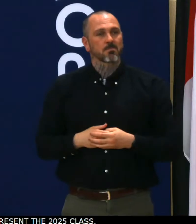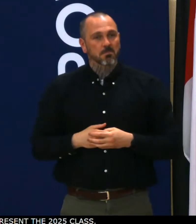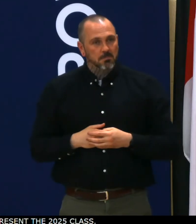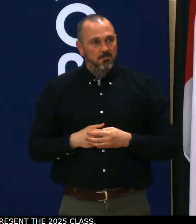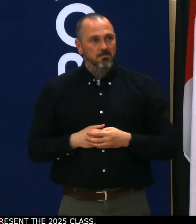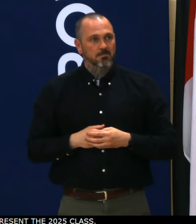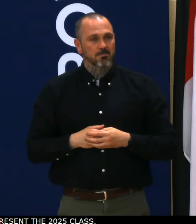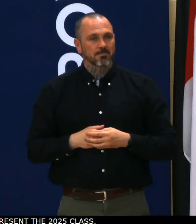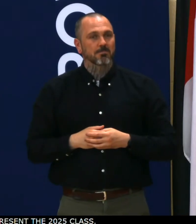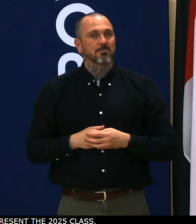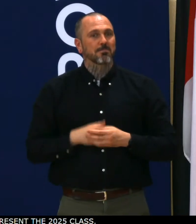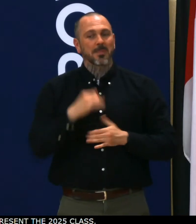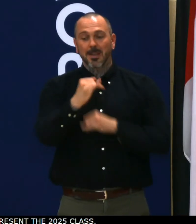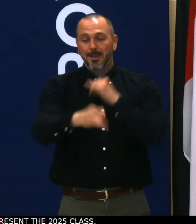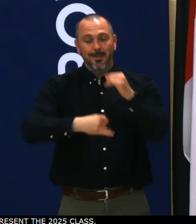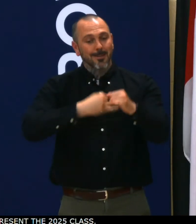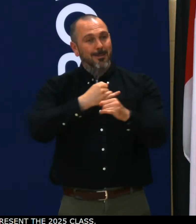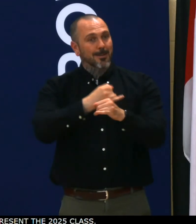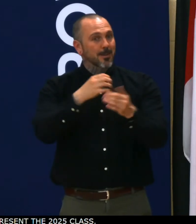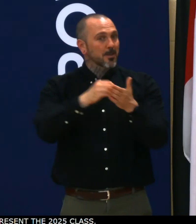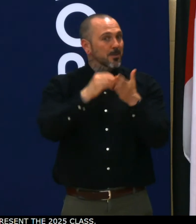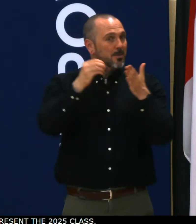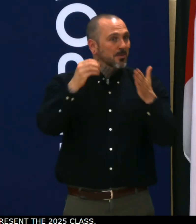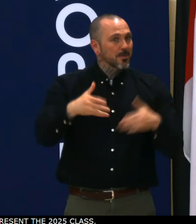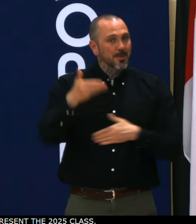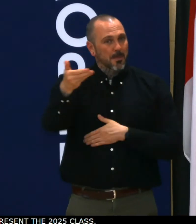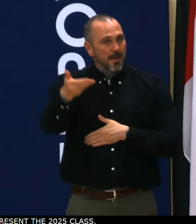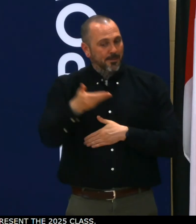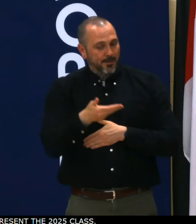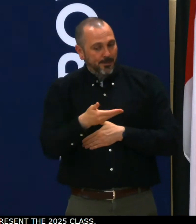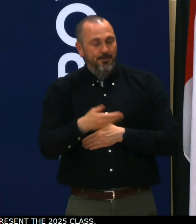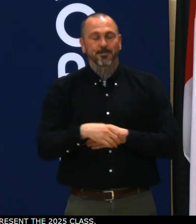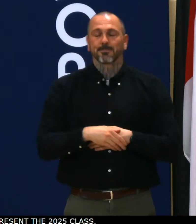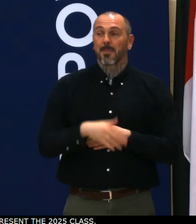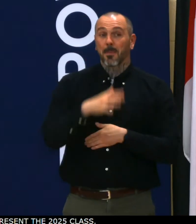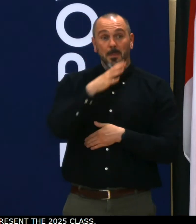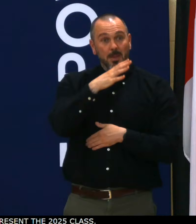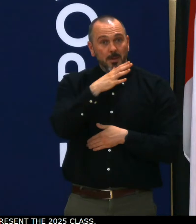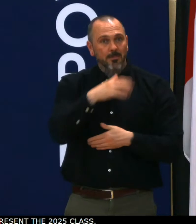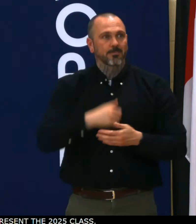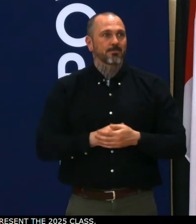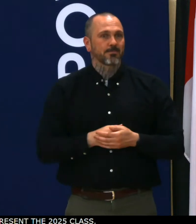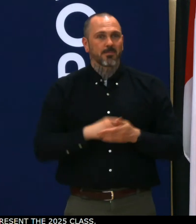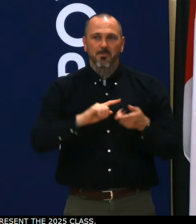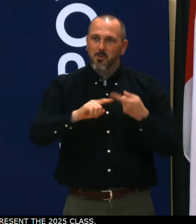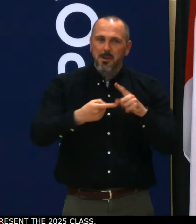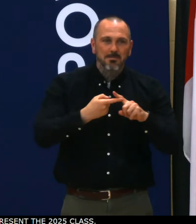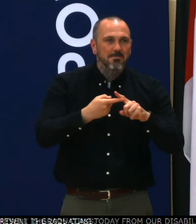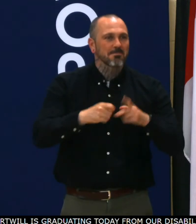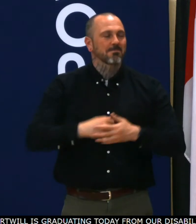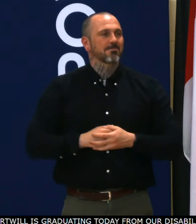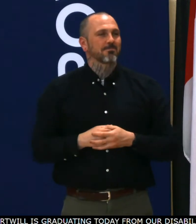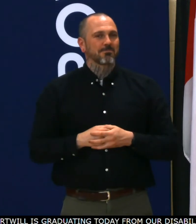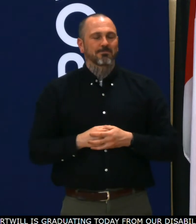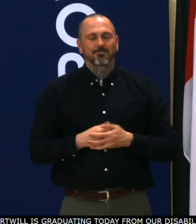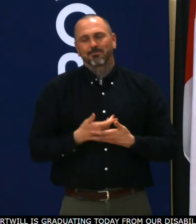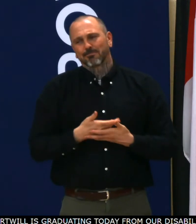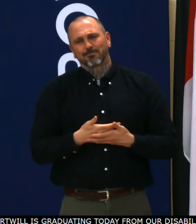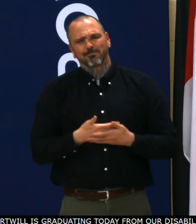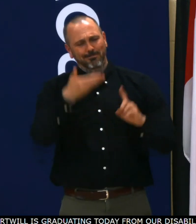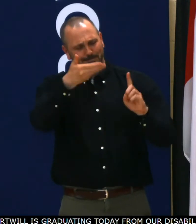international student ambassador, a mother, a friend,